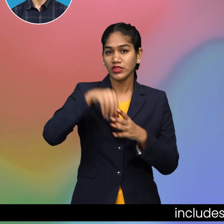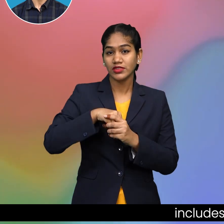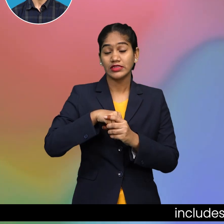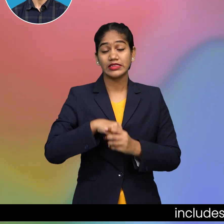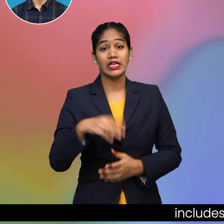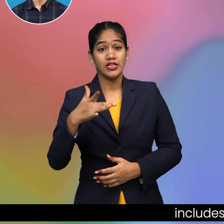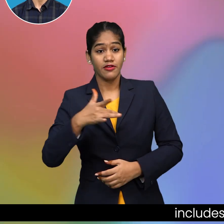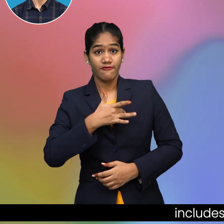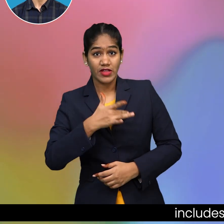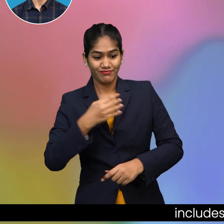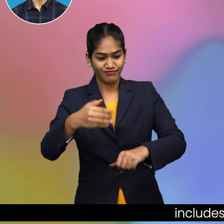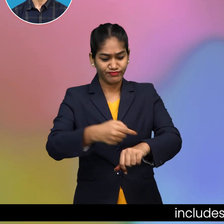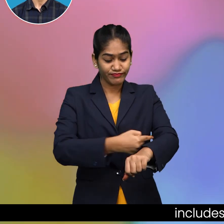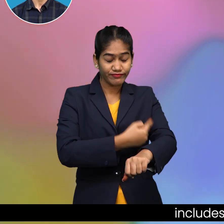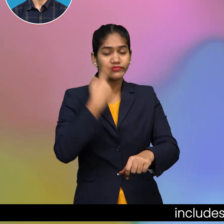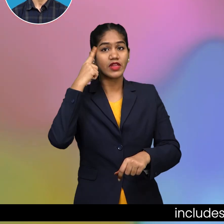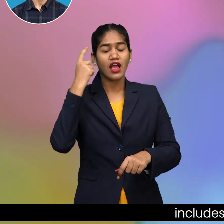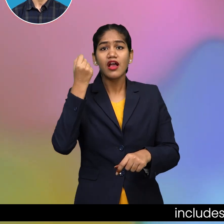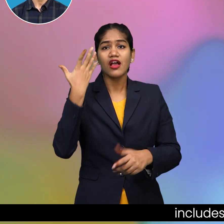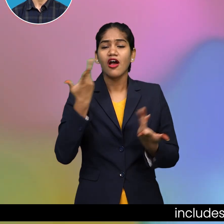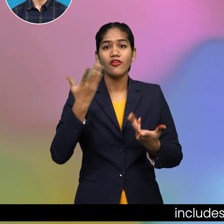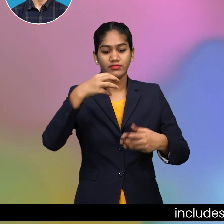includes sense organs.